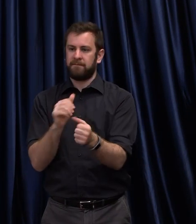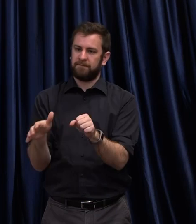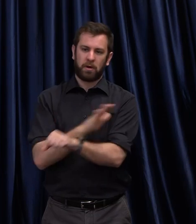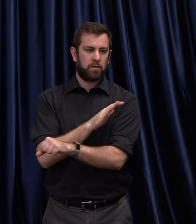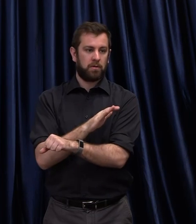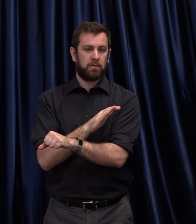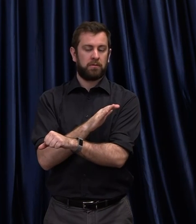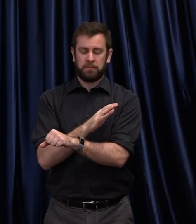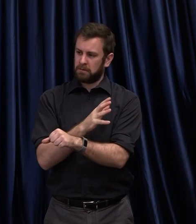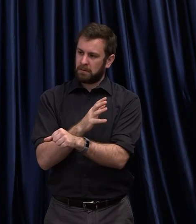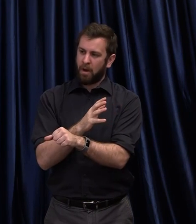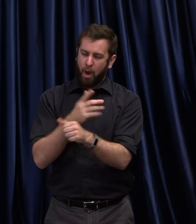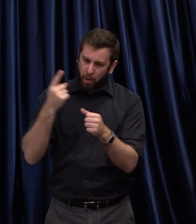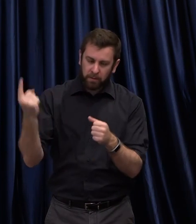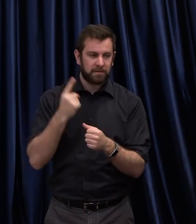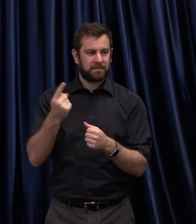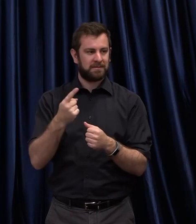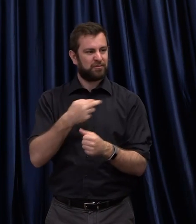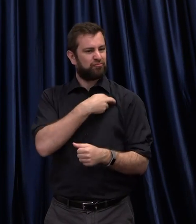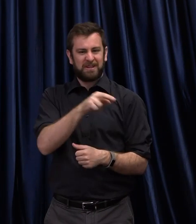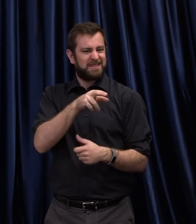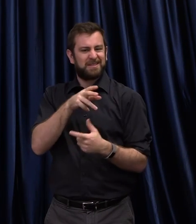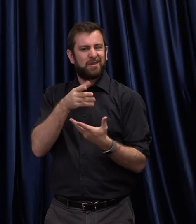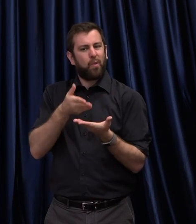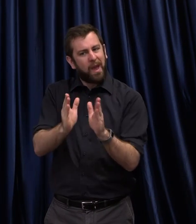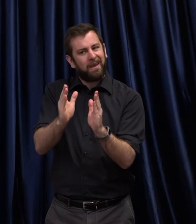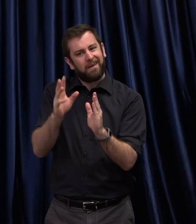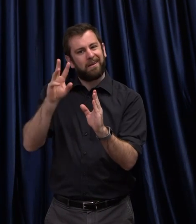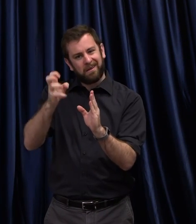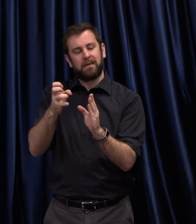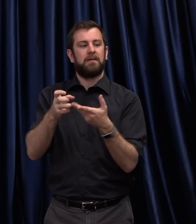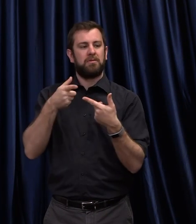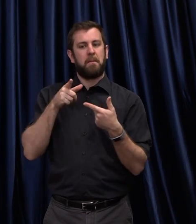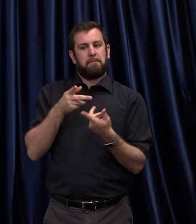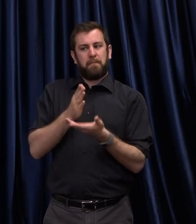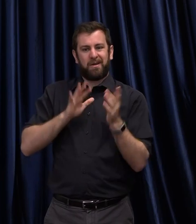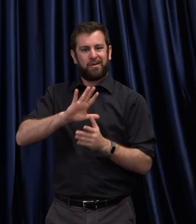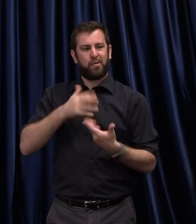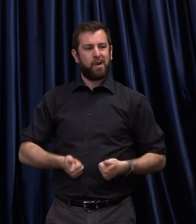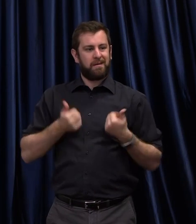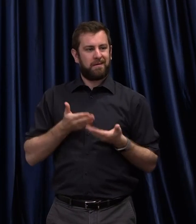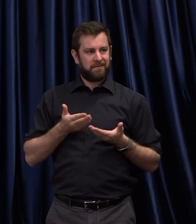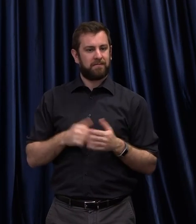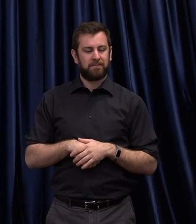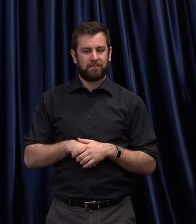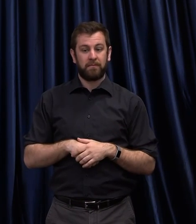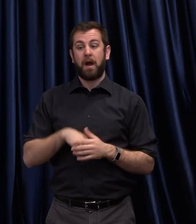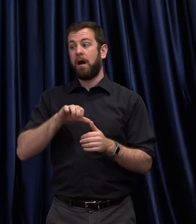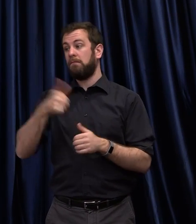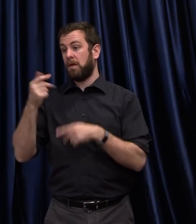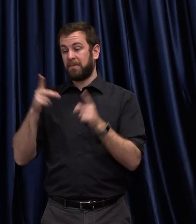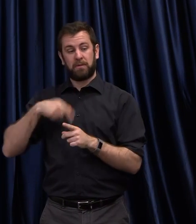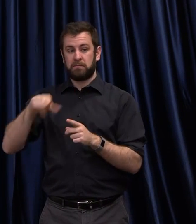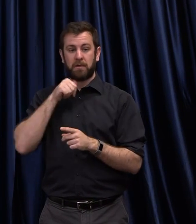do it in a religious sense. It is part of their way of life. There are others who do abstinence, and they're